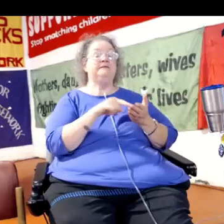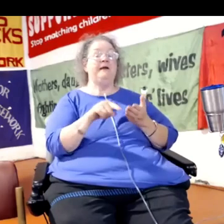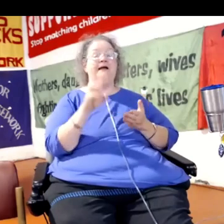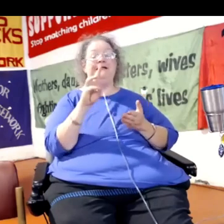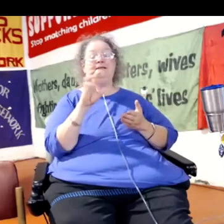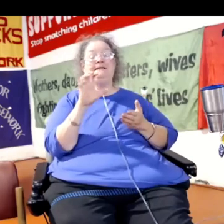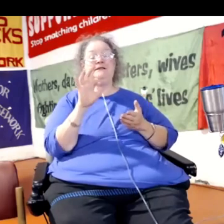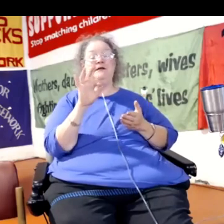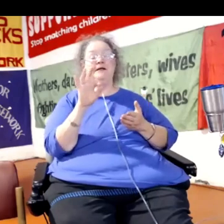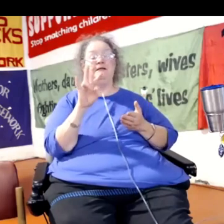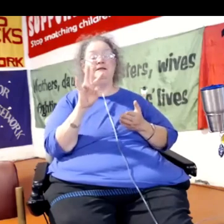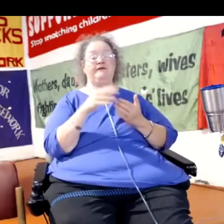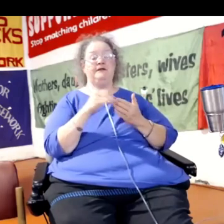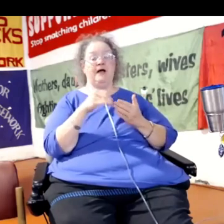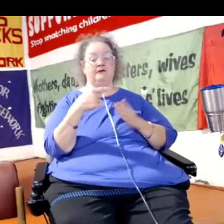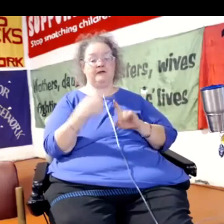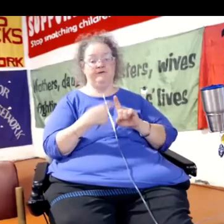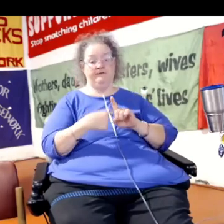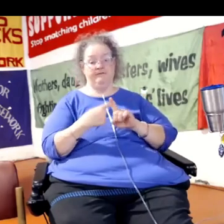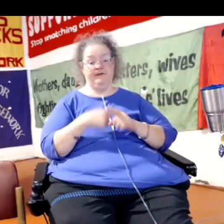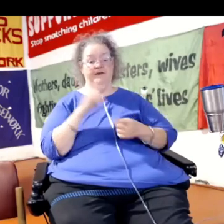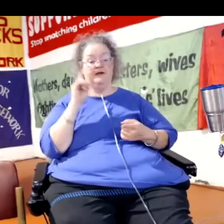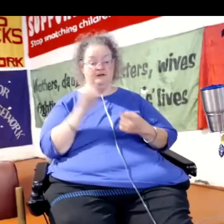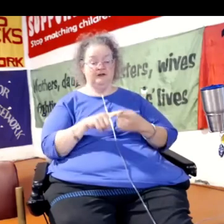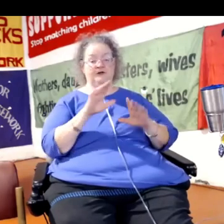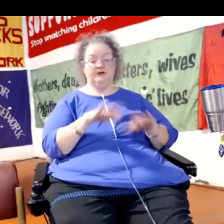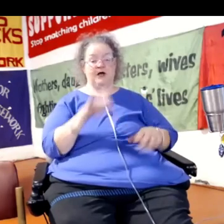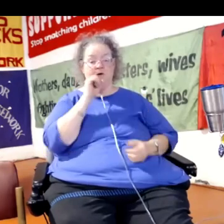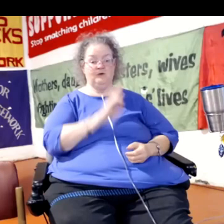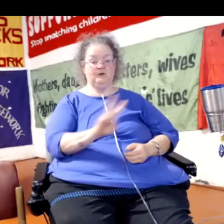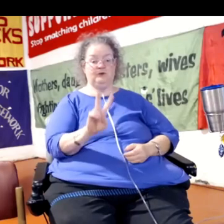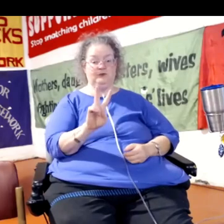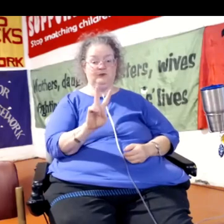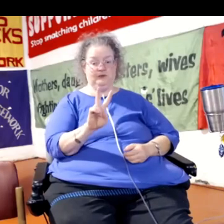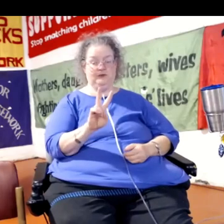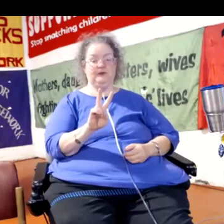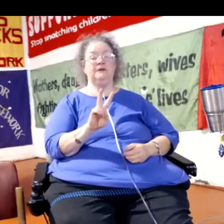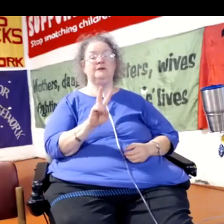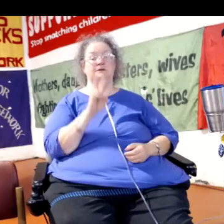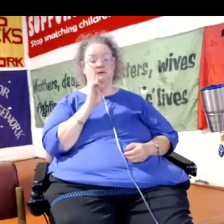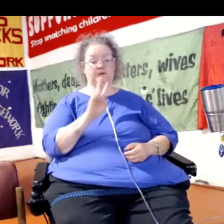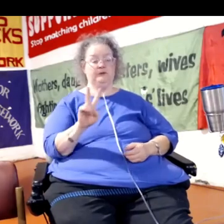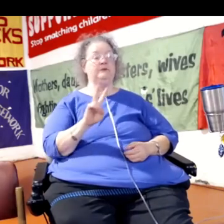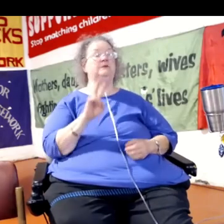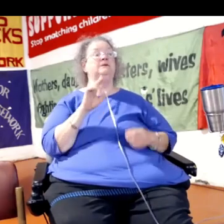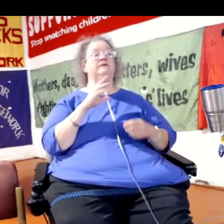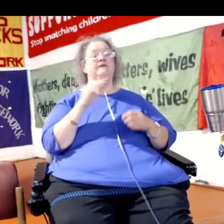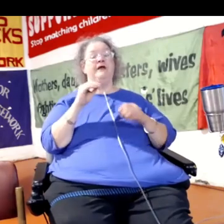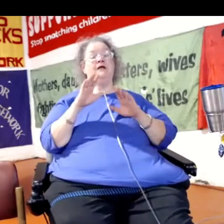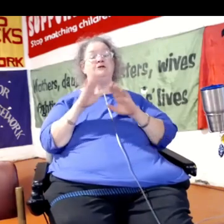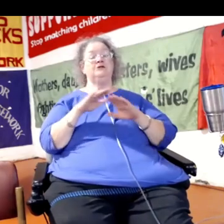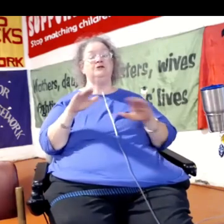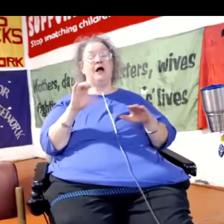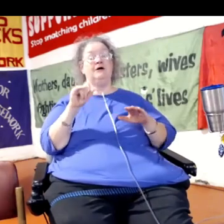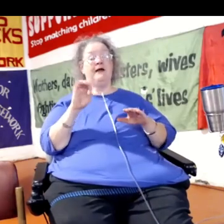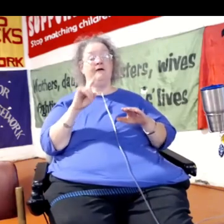$697 a month until the child is two. And the child care, which is very heavily subsidized